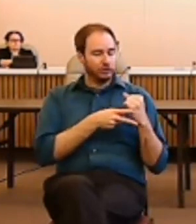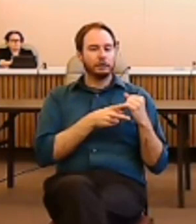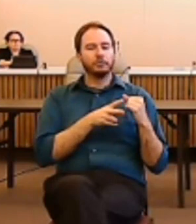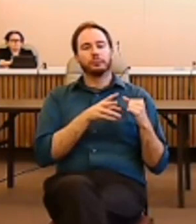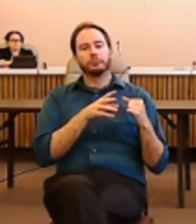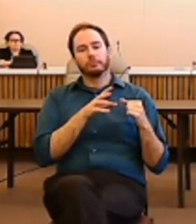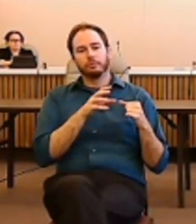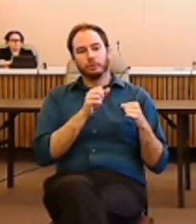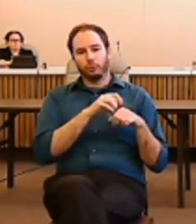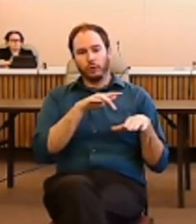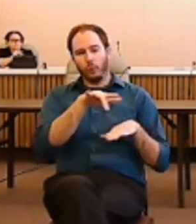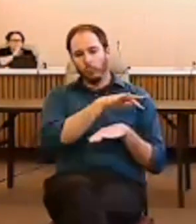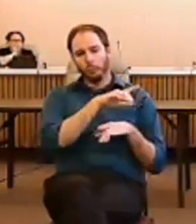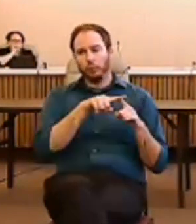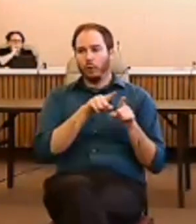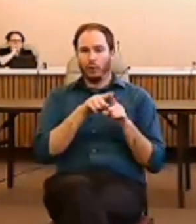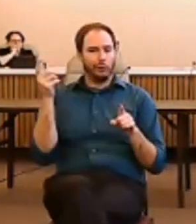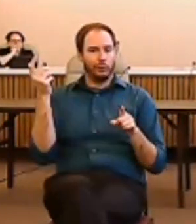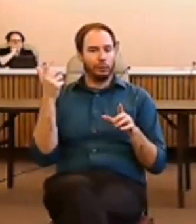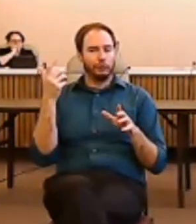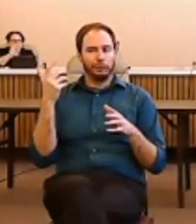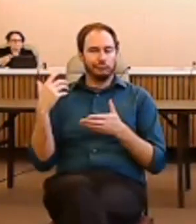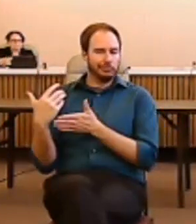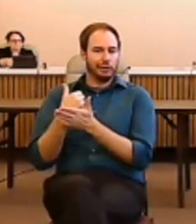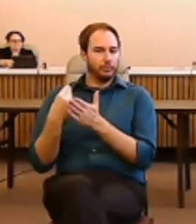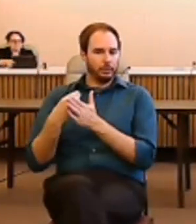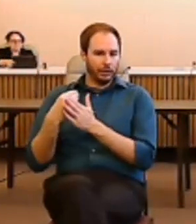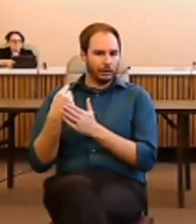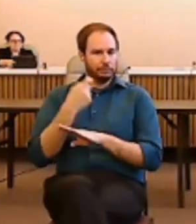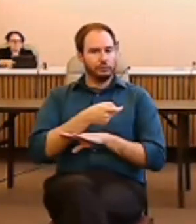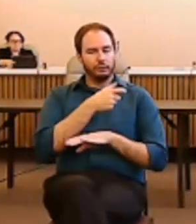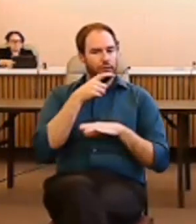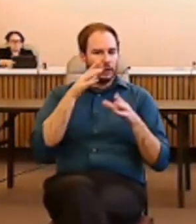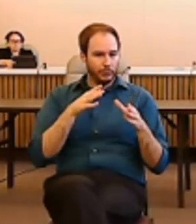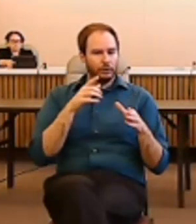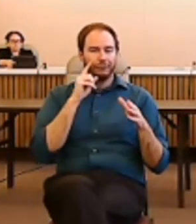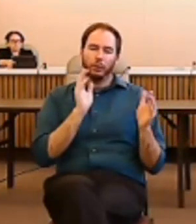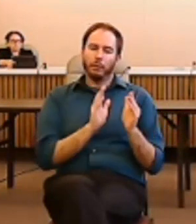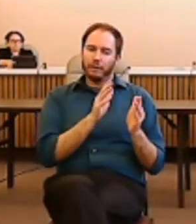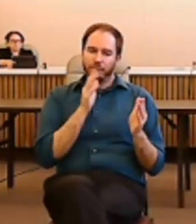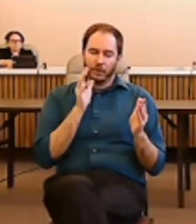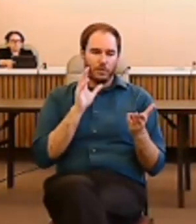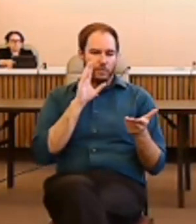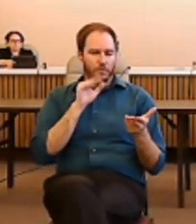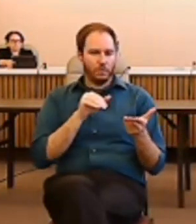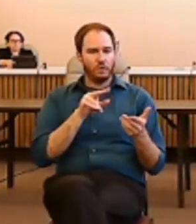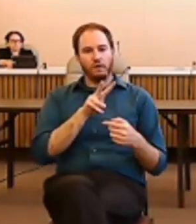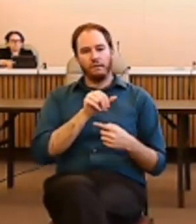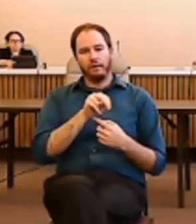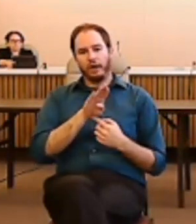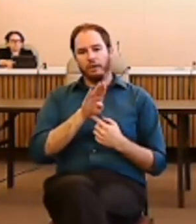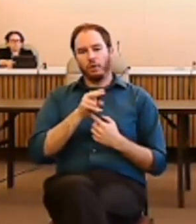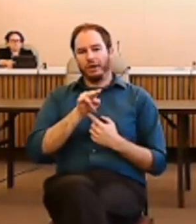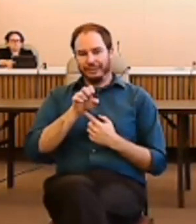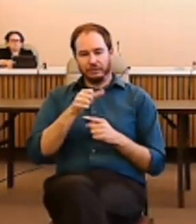open space, but getting money for the farmers so that, you know, one of the things for small farms, which the Van Voorhees is